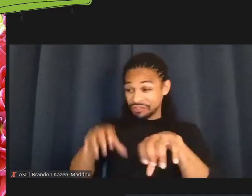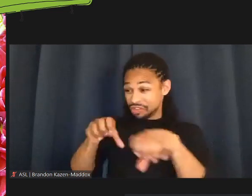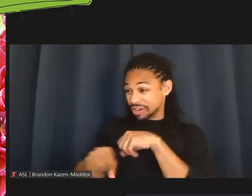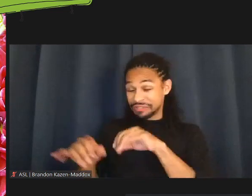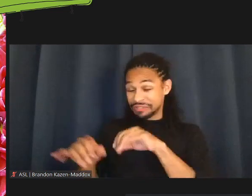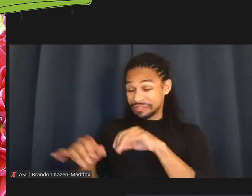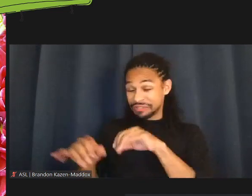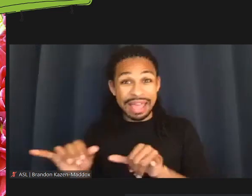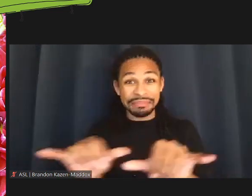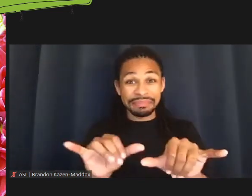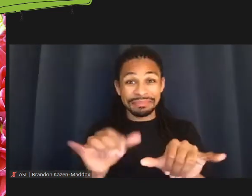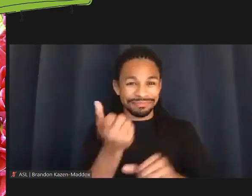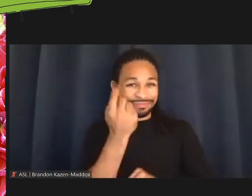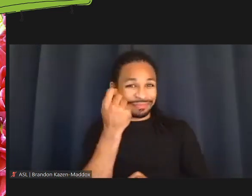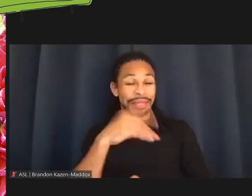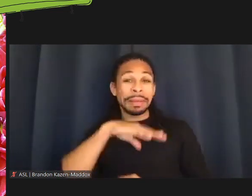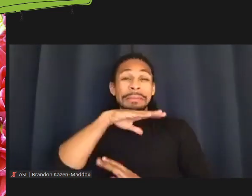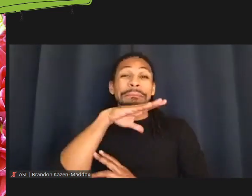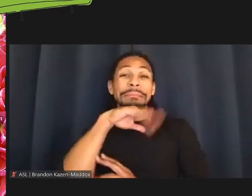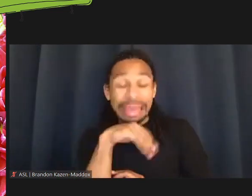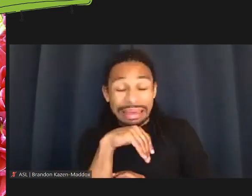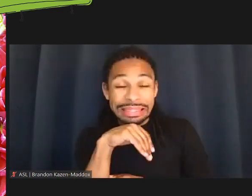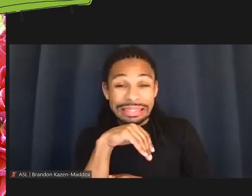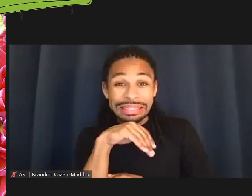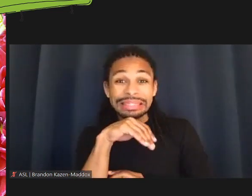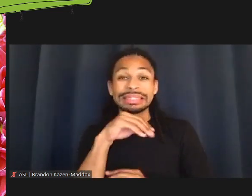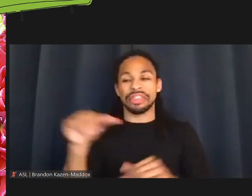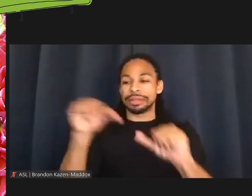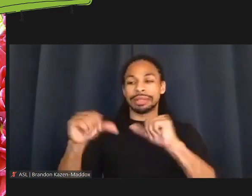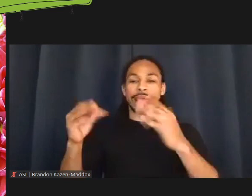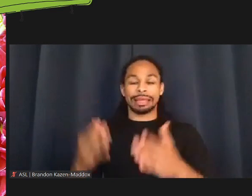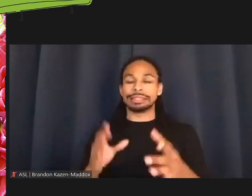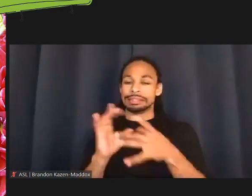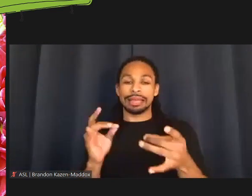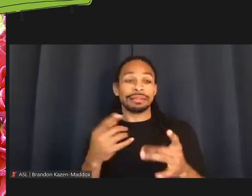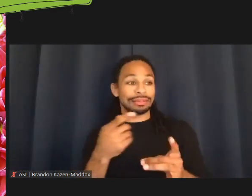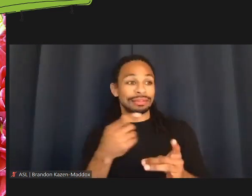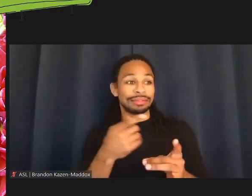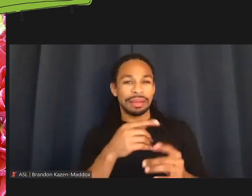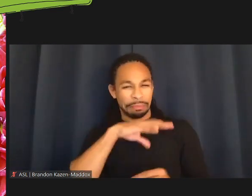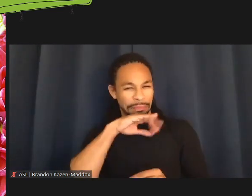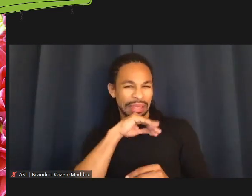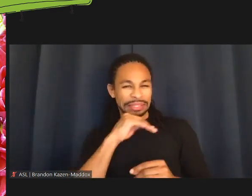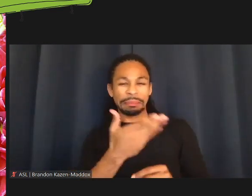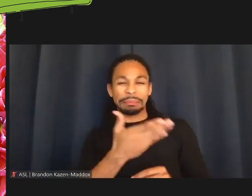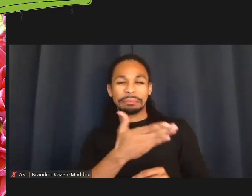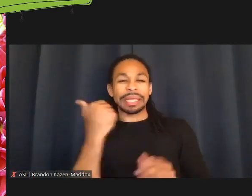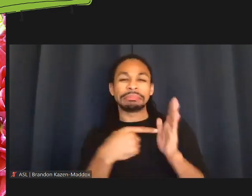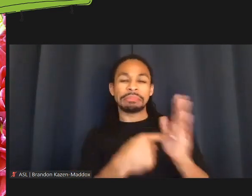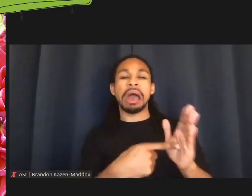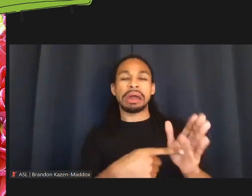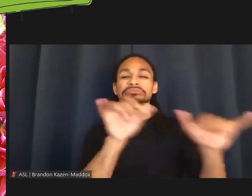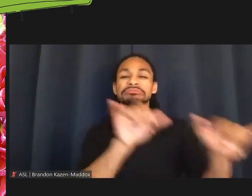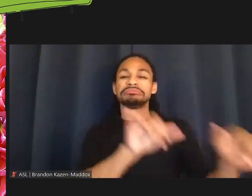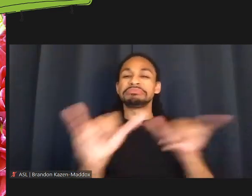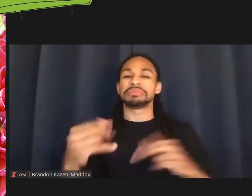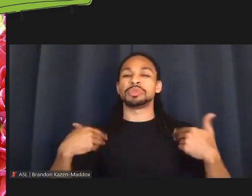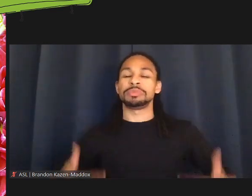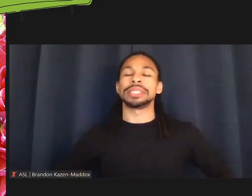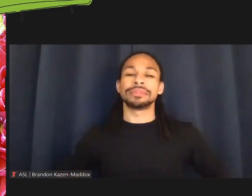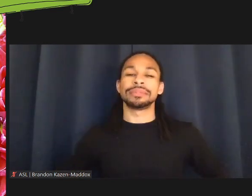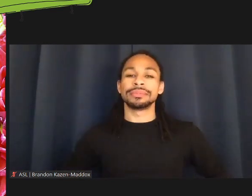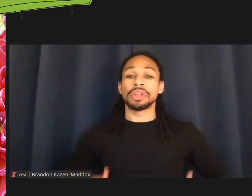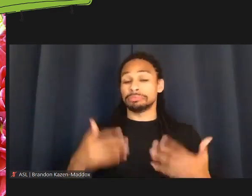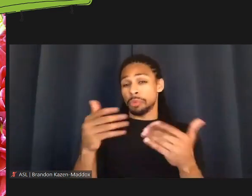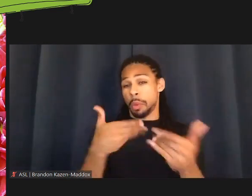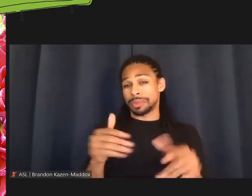Pigs, the scientist says, are the best model for humans. Roughly the same size,